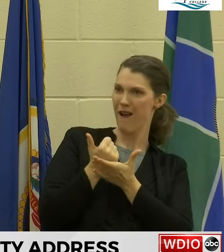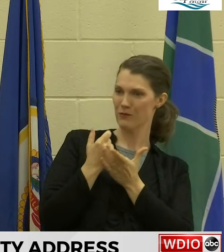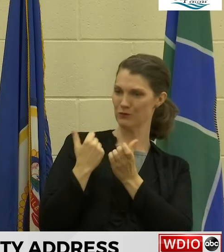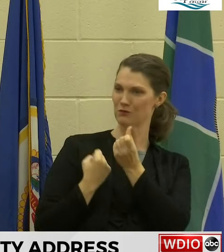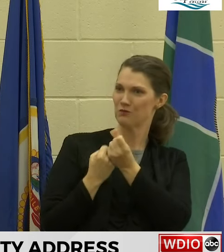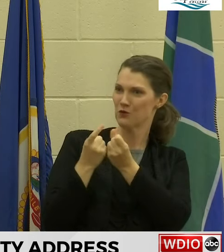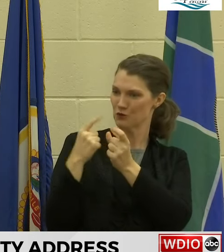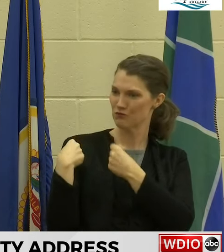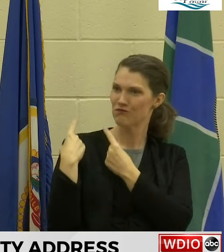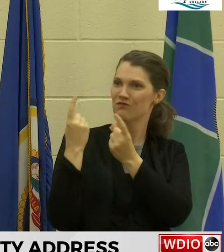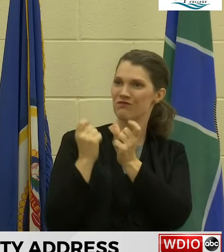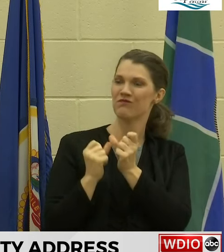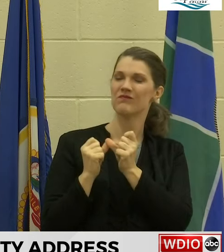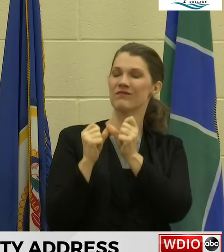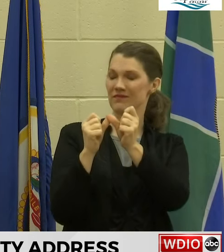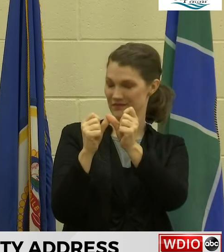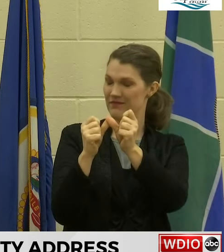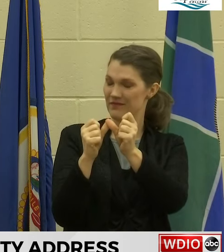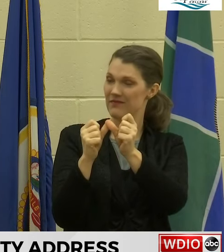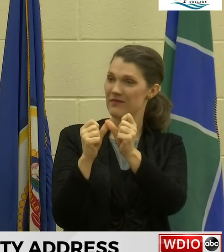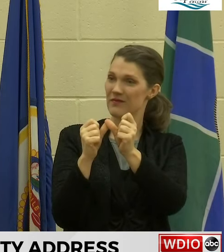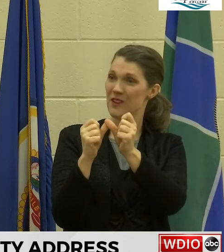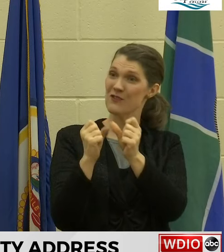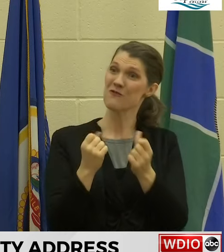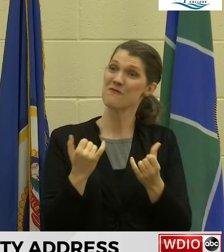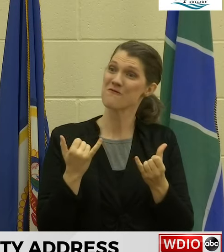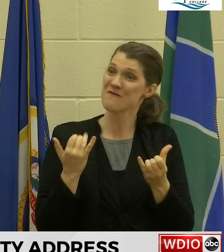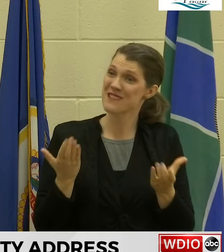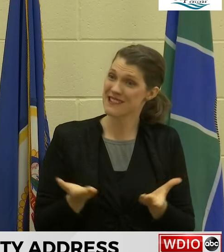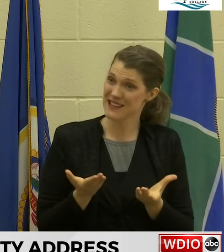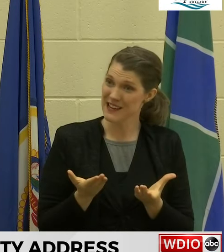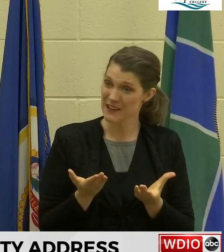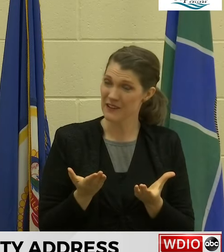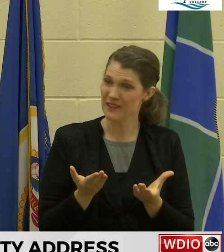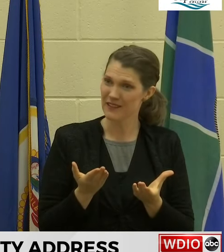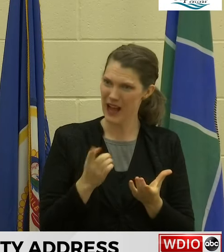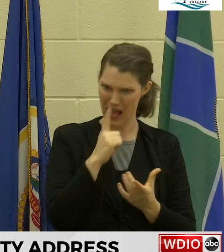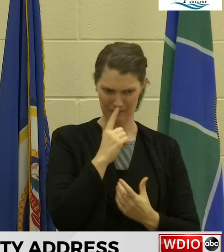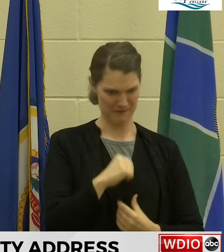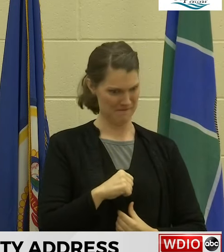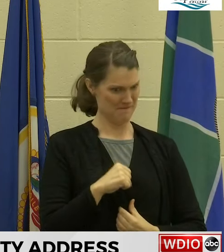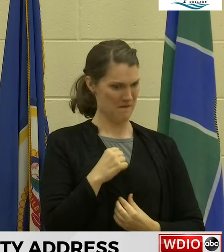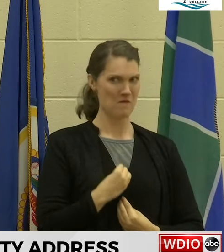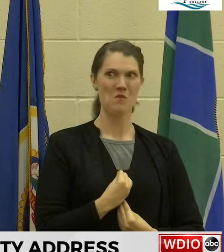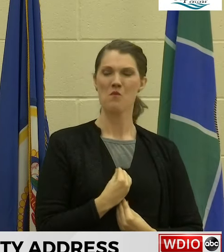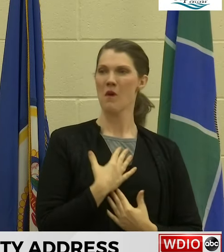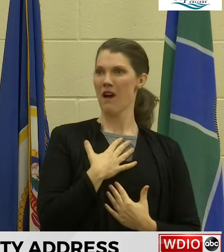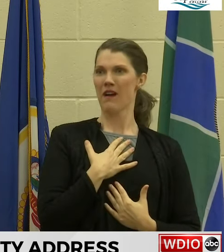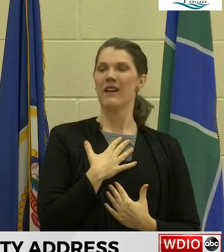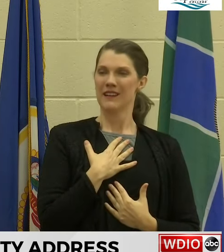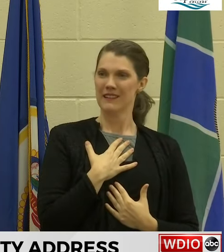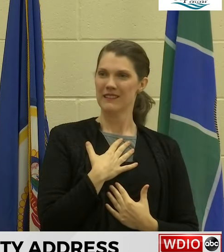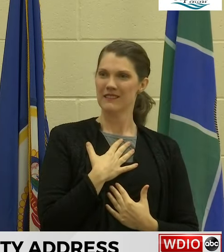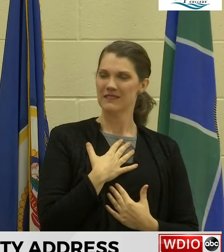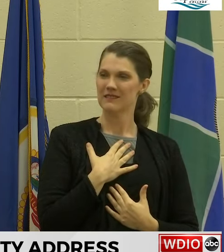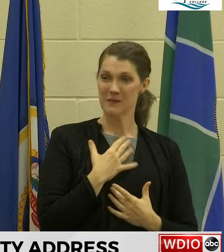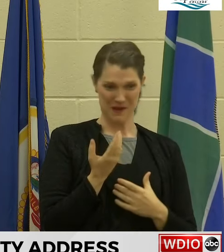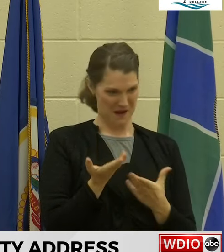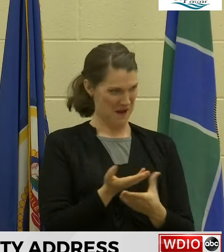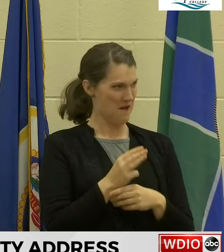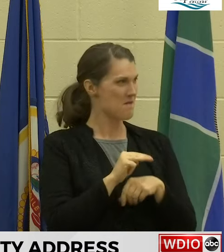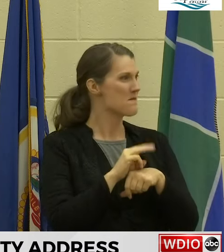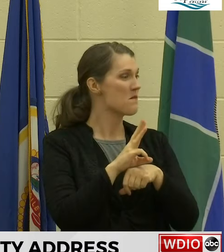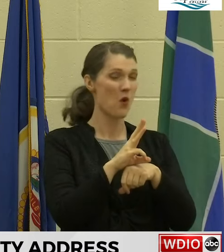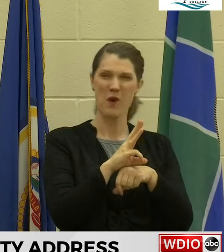So I am particularly pleased that we're here tonight at Myers-Wilkins School, named after two